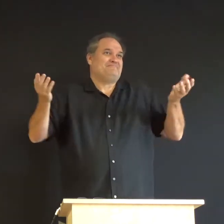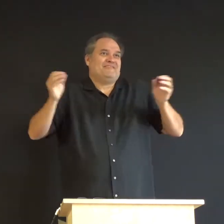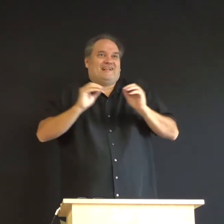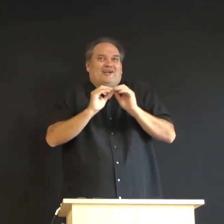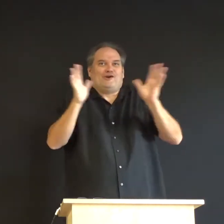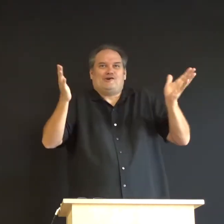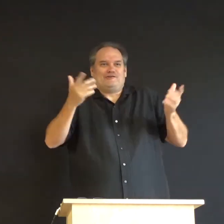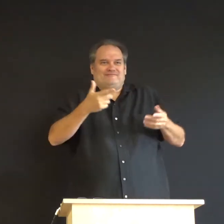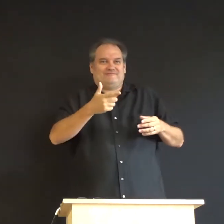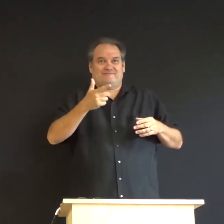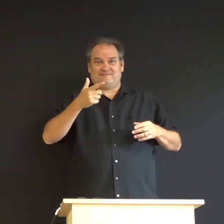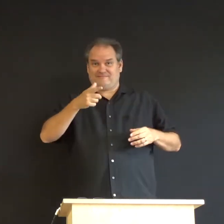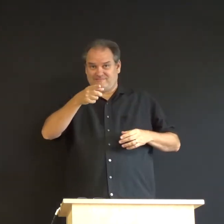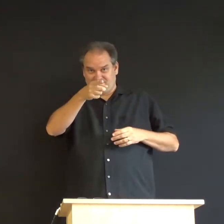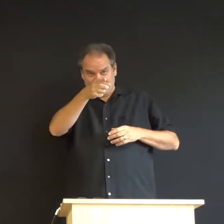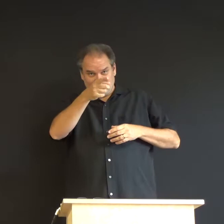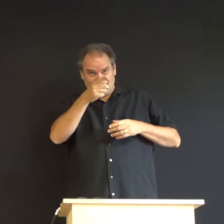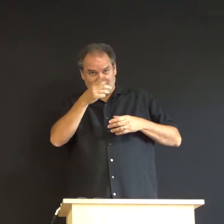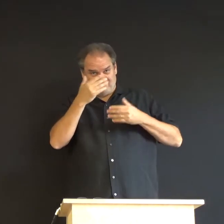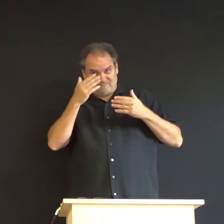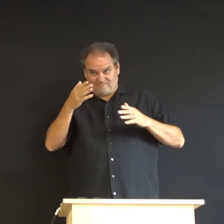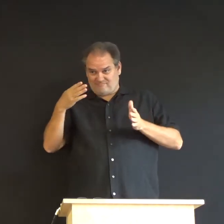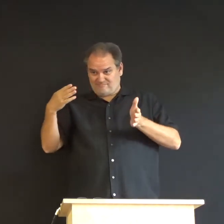it's obvious this is from the Bible.